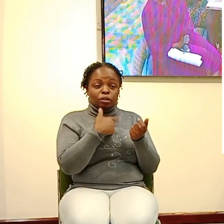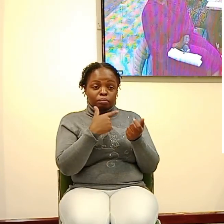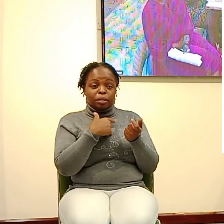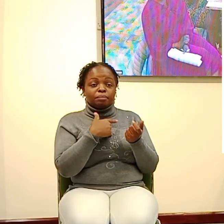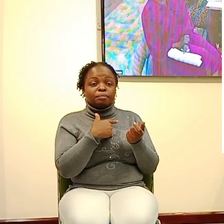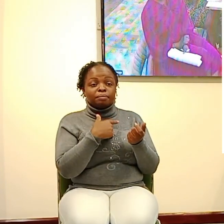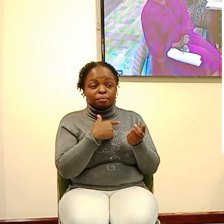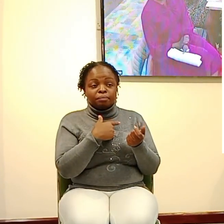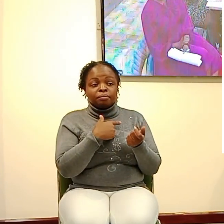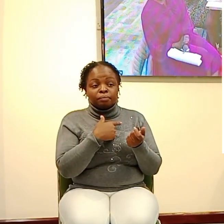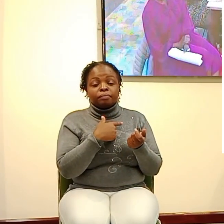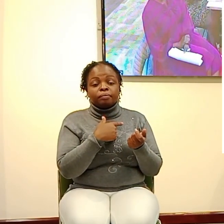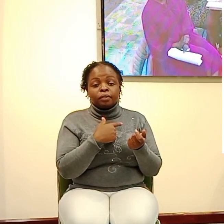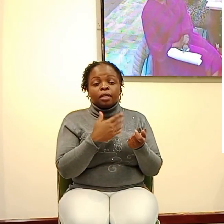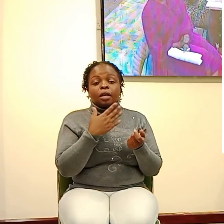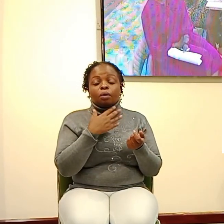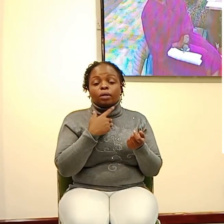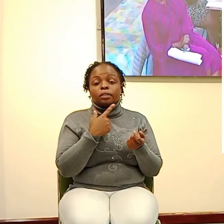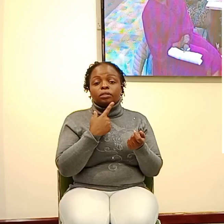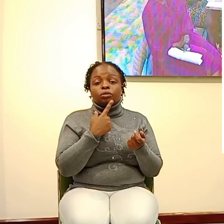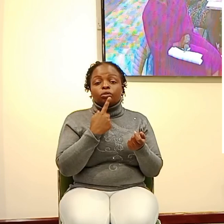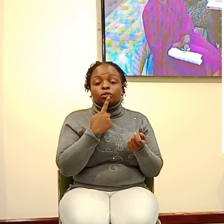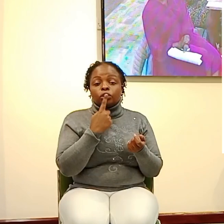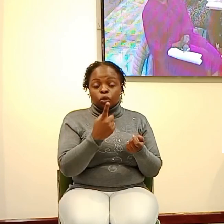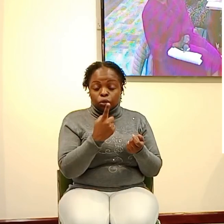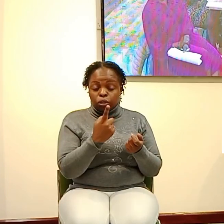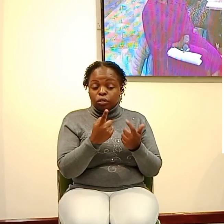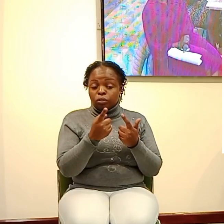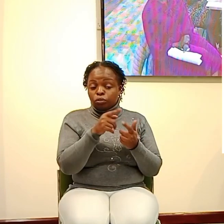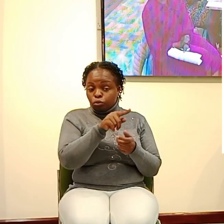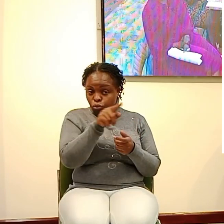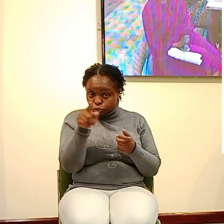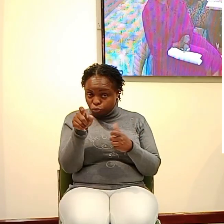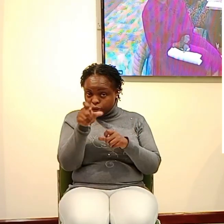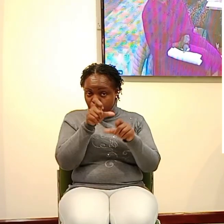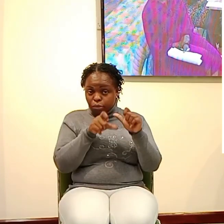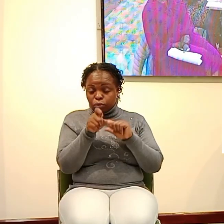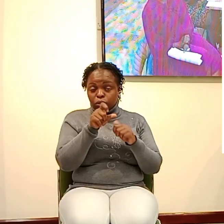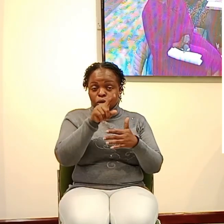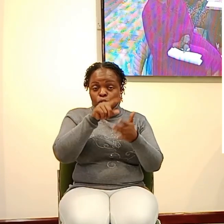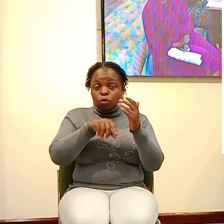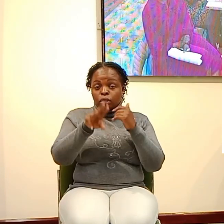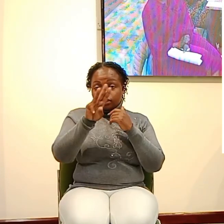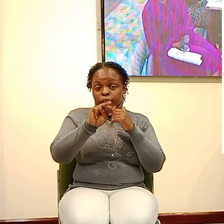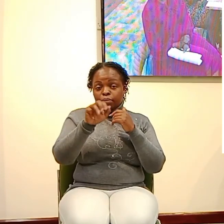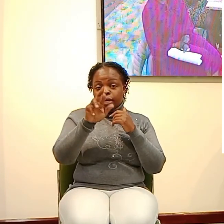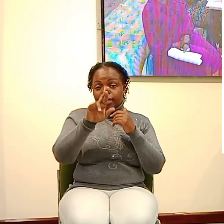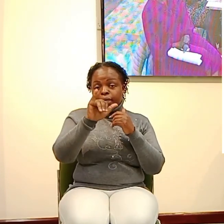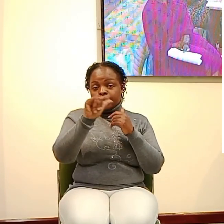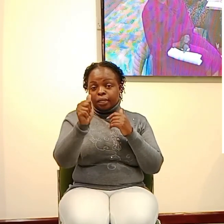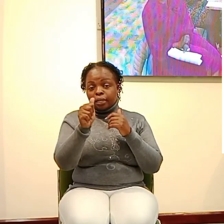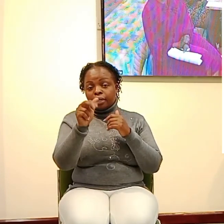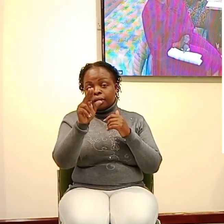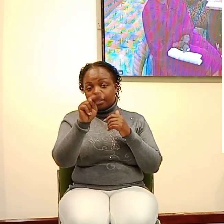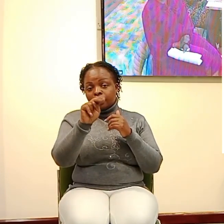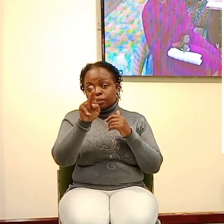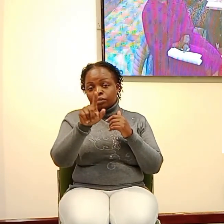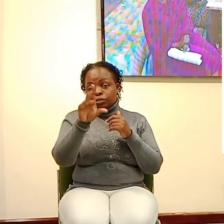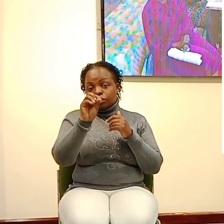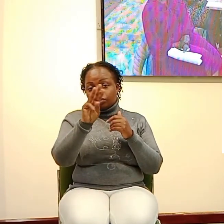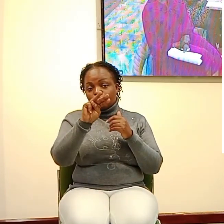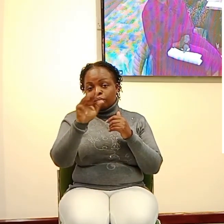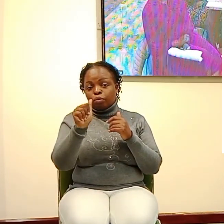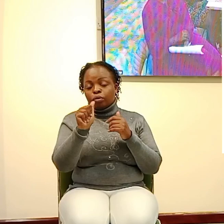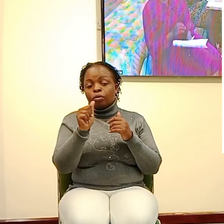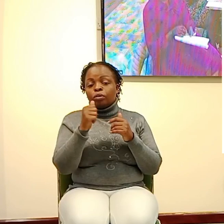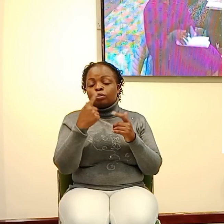time. I want to talk to you about what Maria Nzomo talks of as the 3 A's of